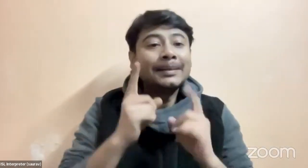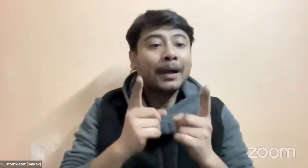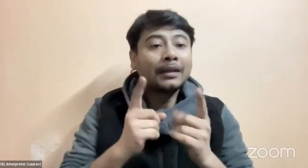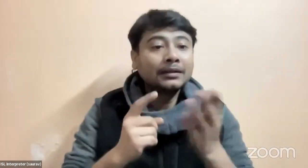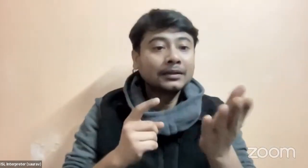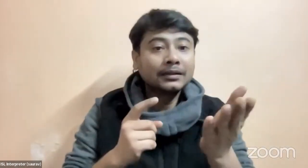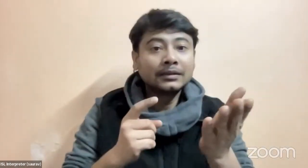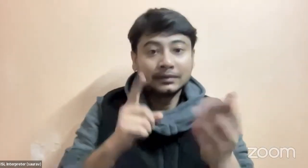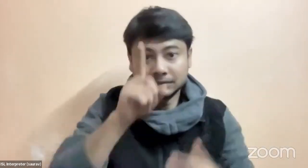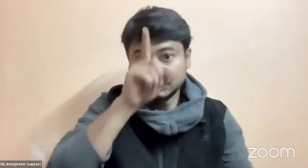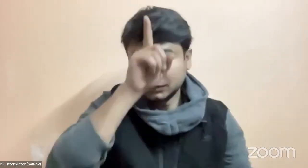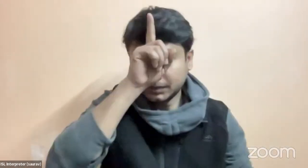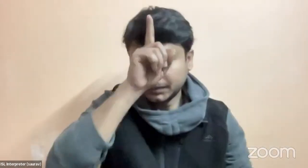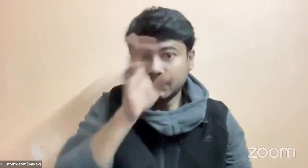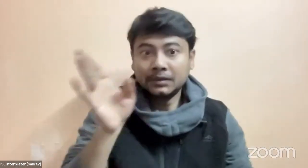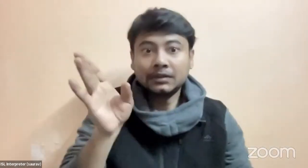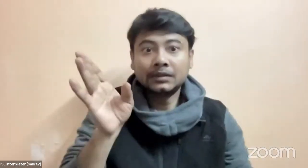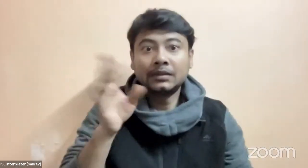come.